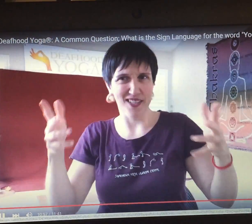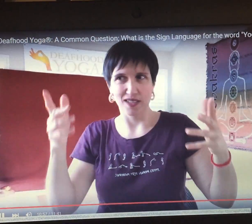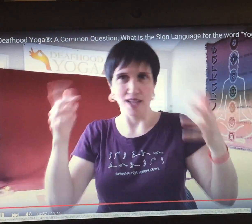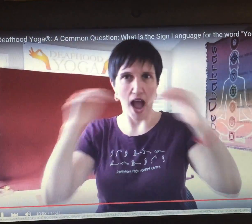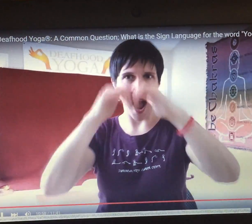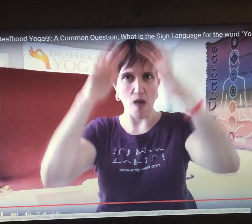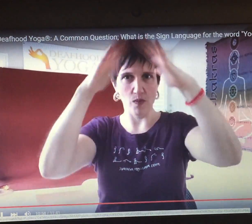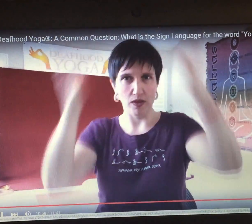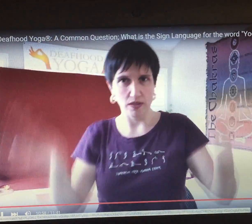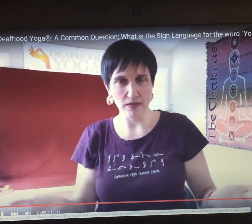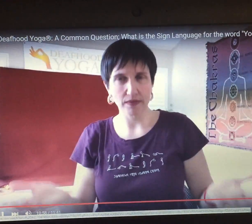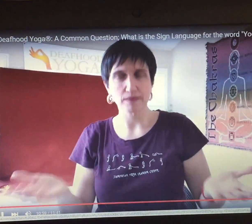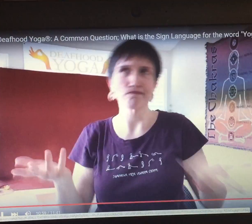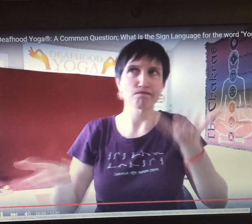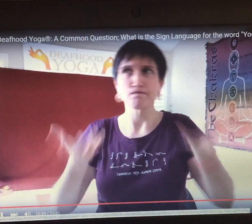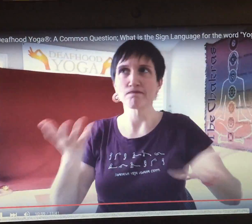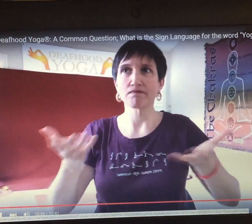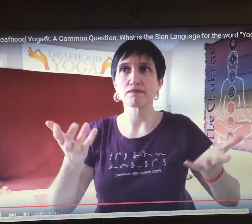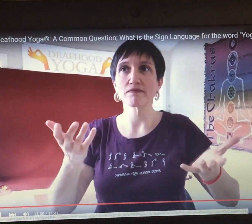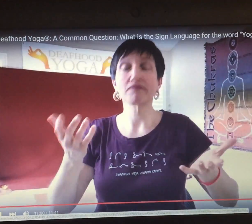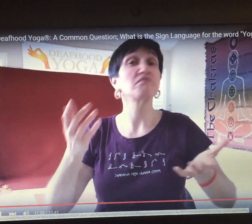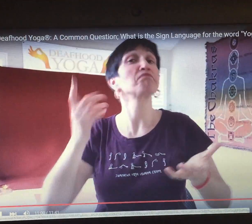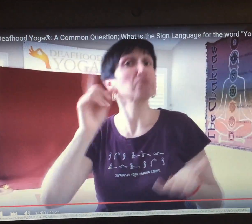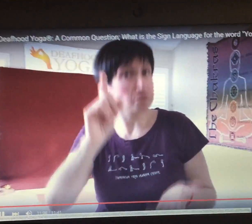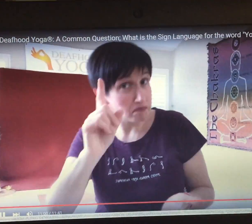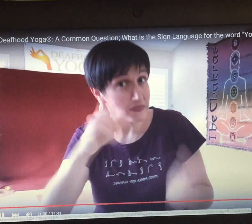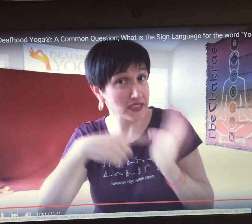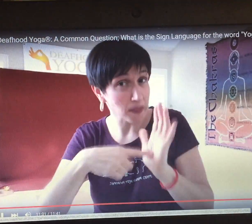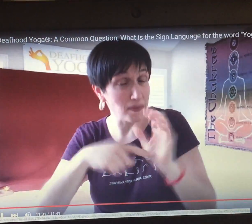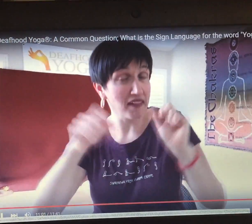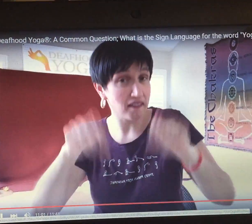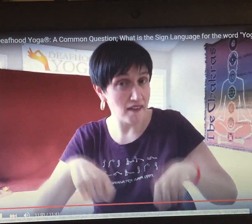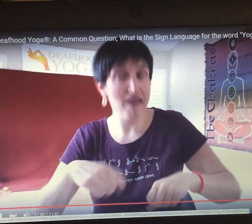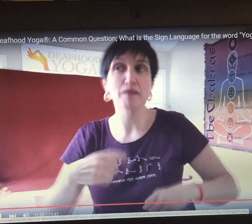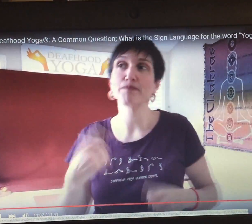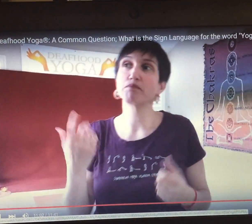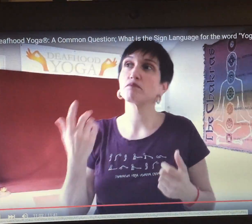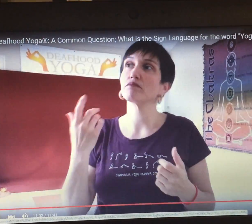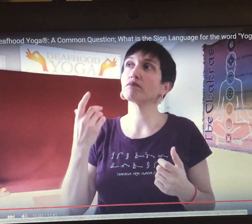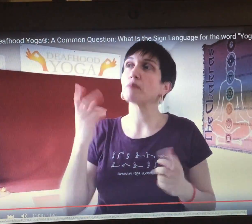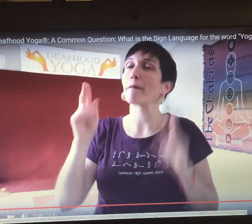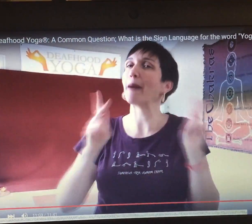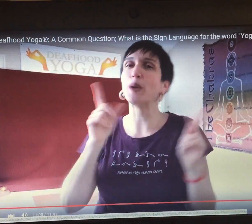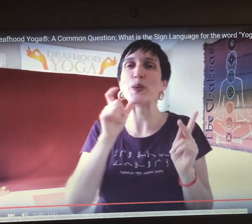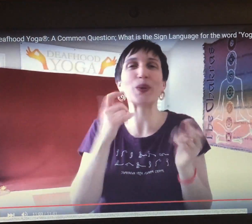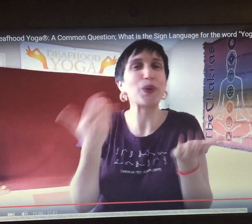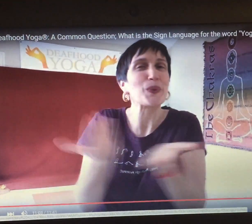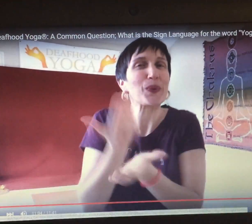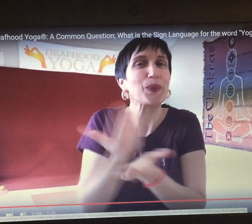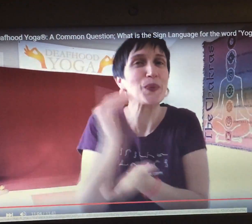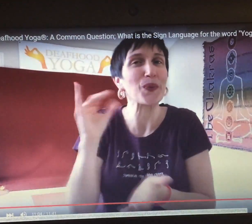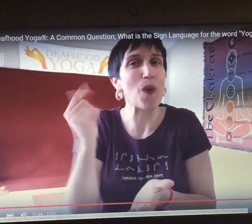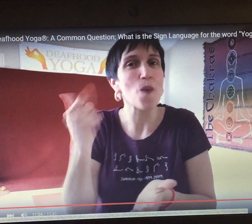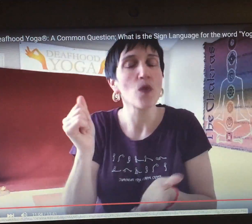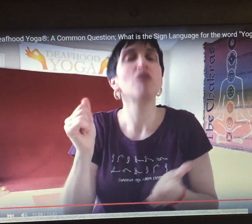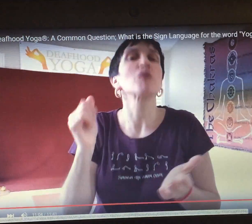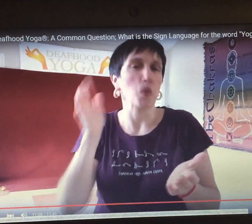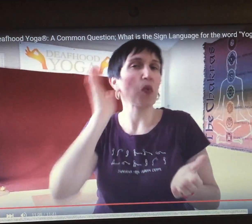left, it's awkward. It's like a house. For example, you could, maybe people that are new to